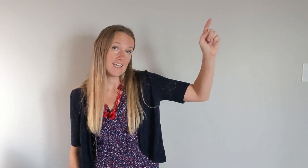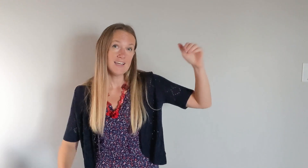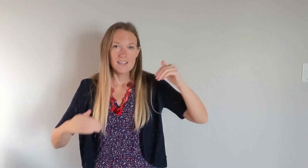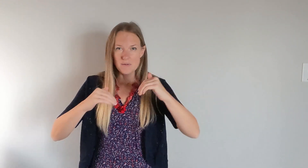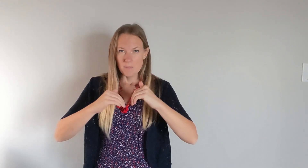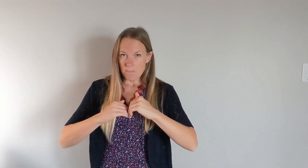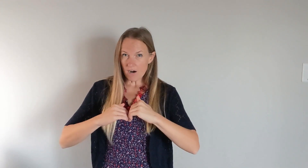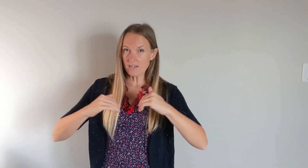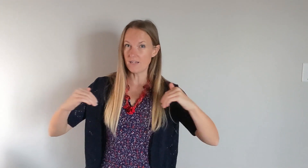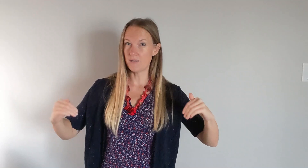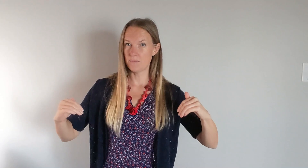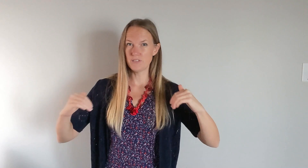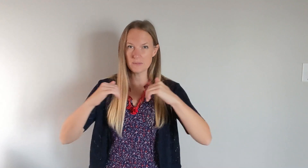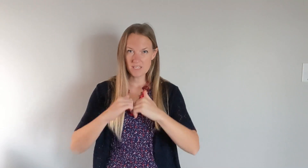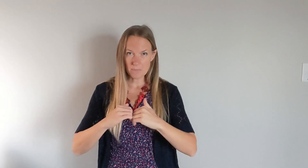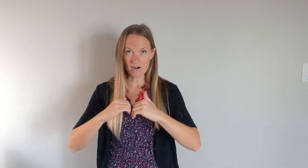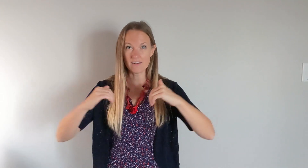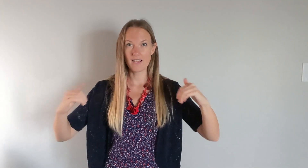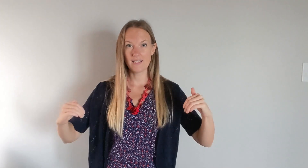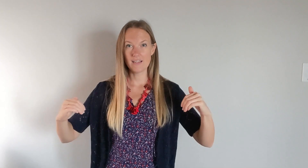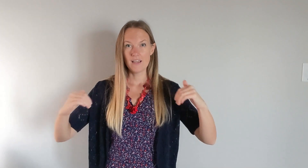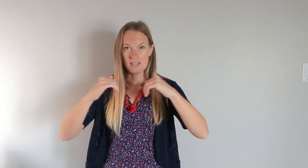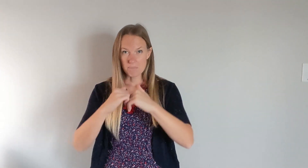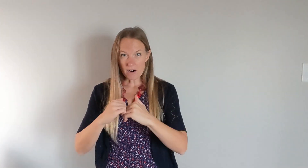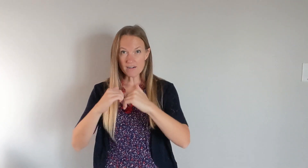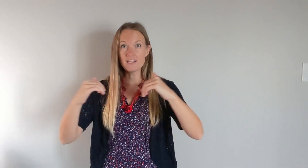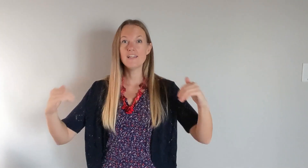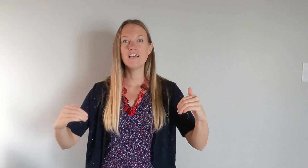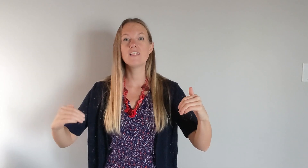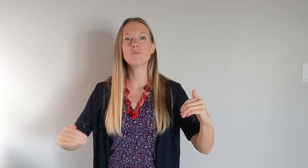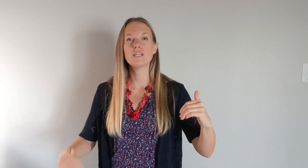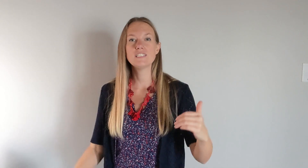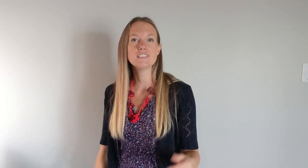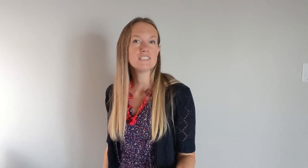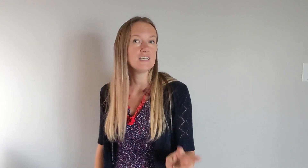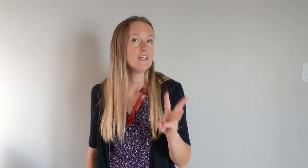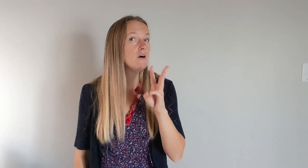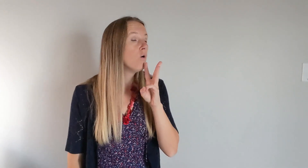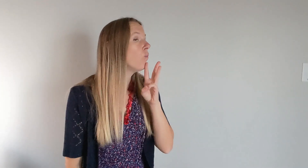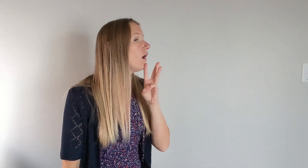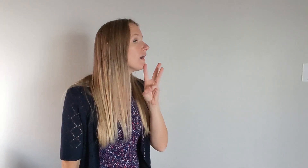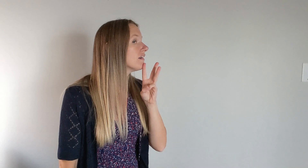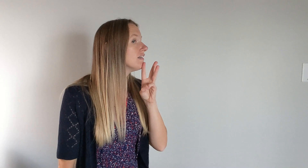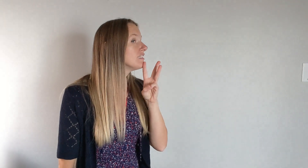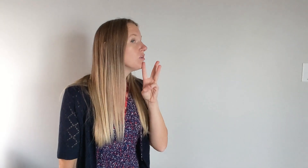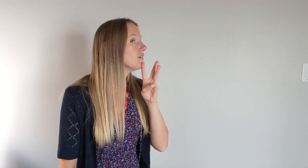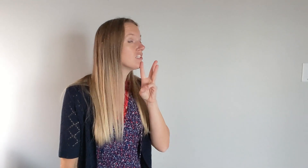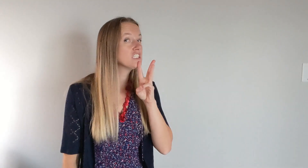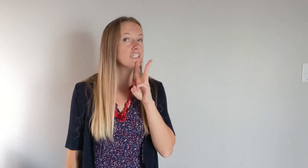He parted. Pull something apart, okay? He parted, and then the raging sea, water, a W at your chin.